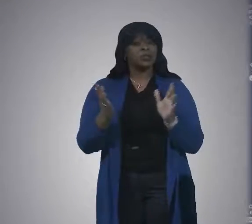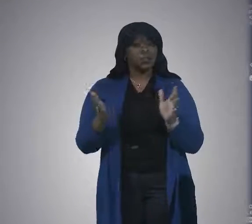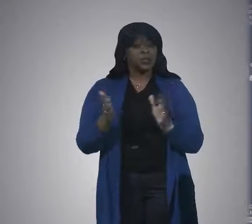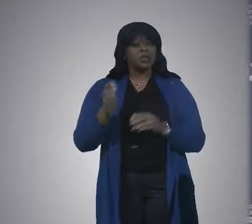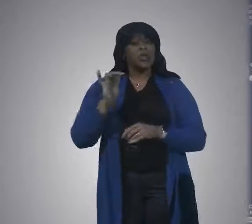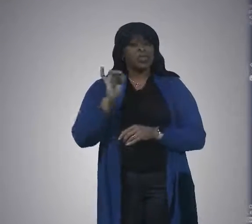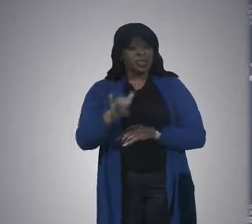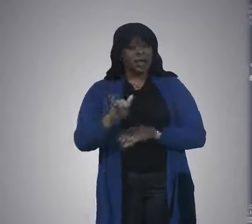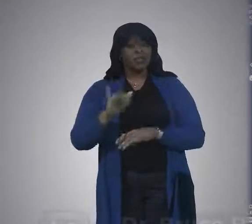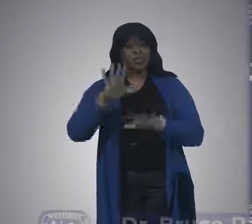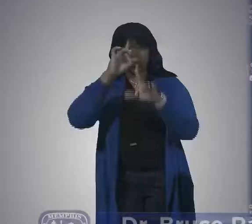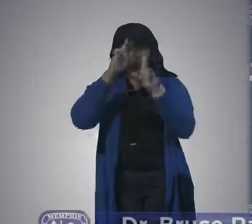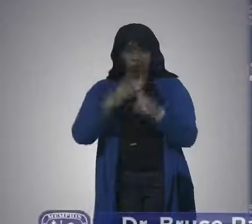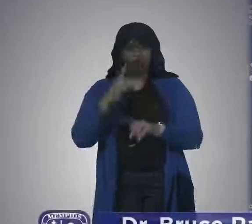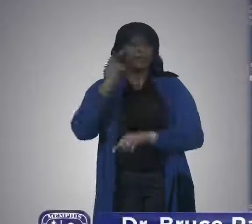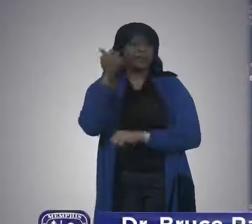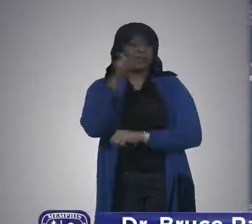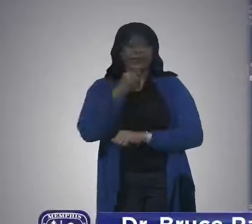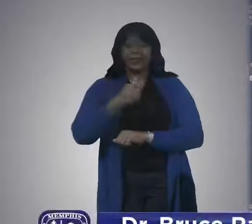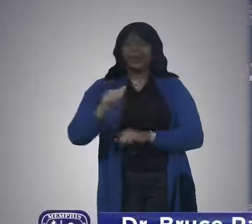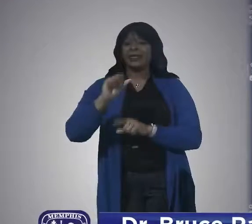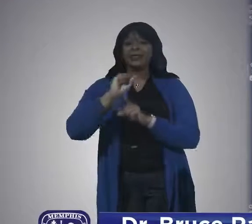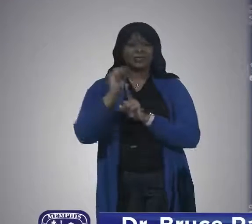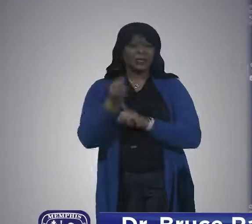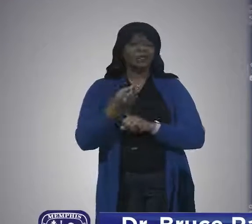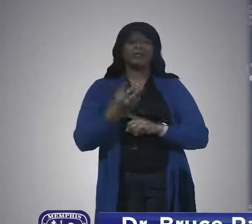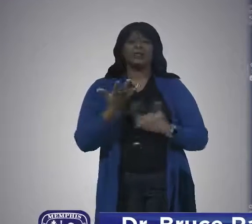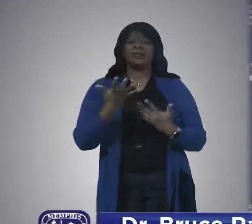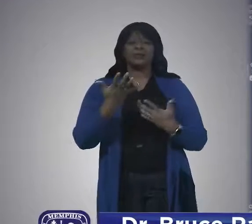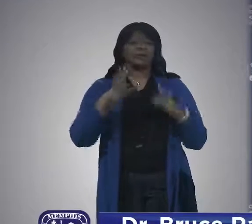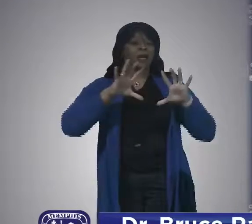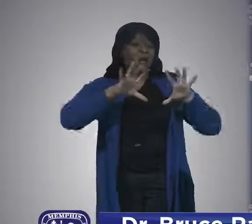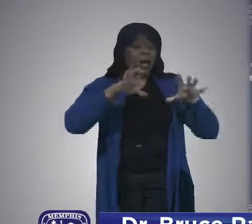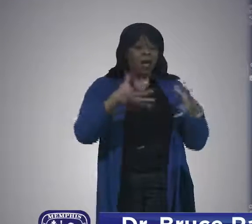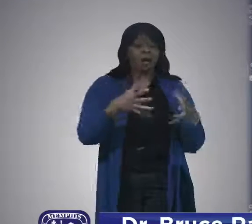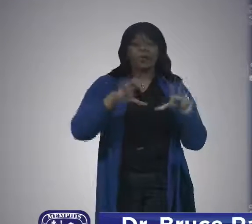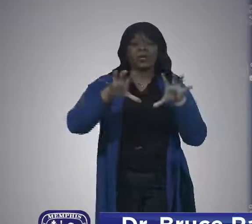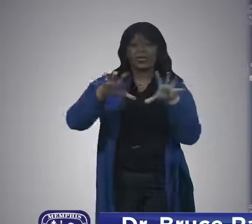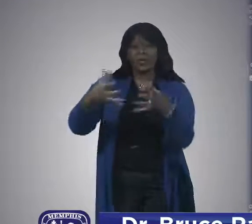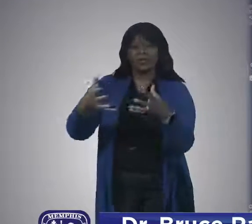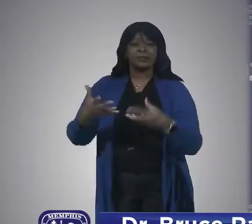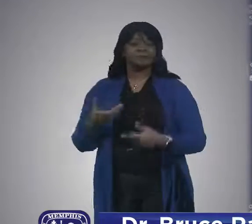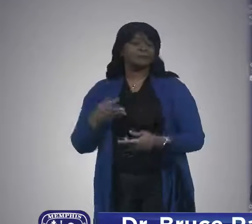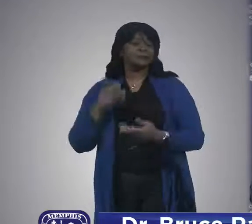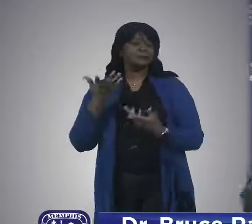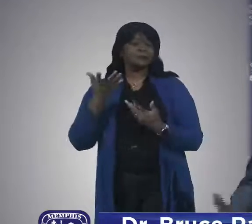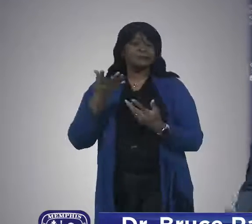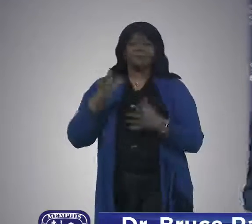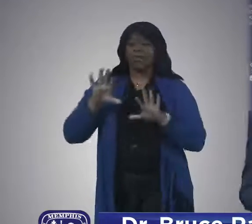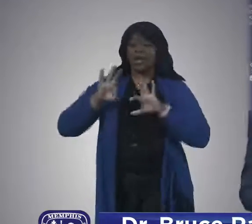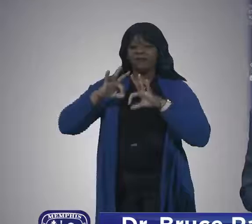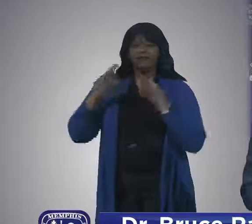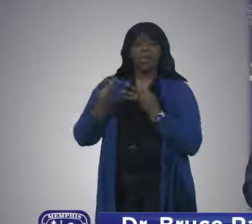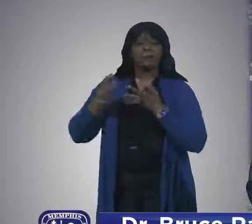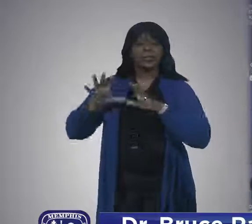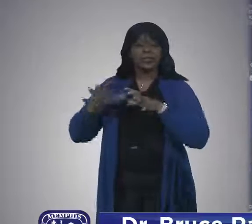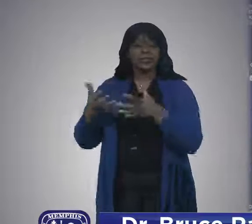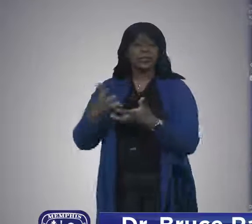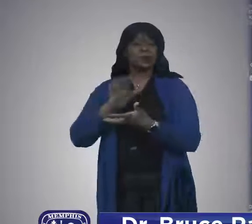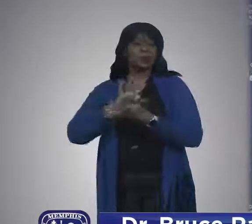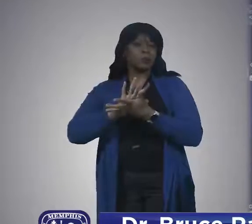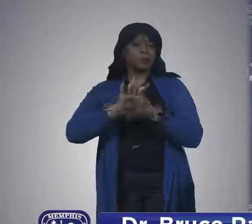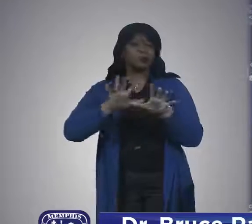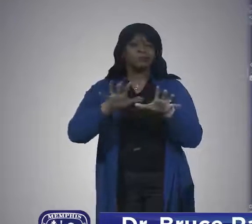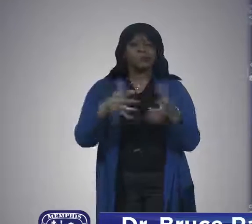that that be a goal in any setting, whether it's a congregate setting, whether it's within a family,